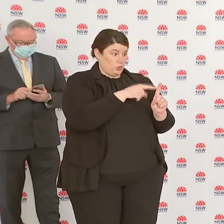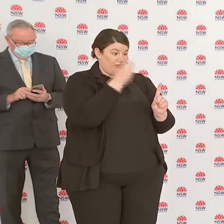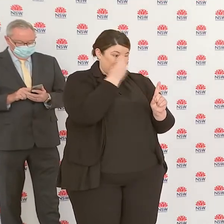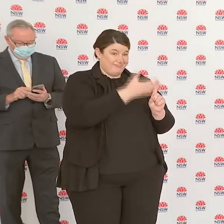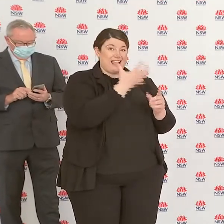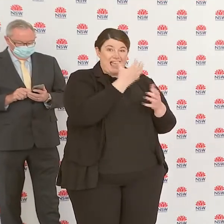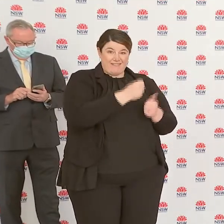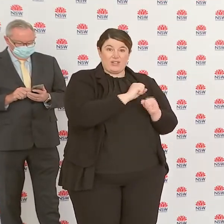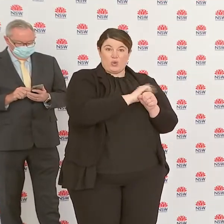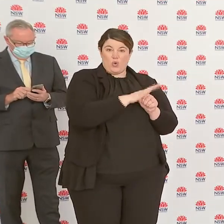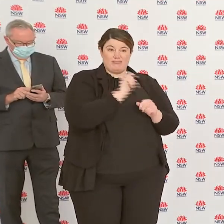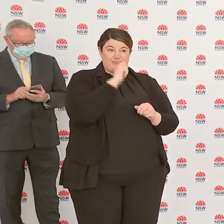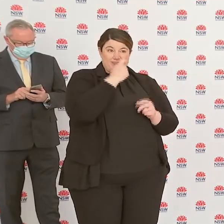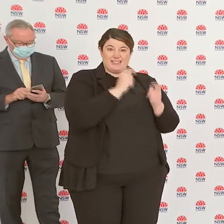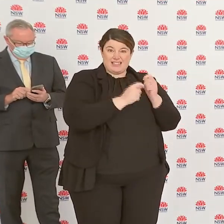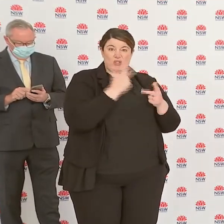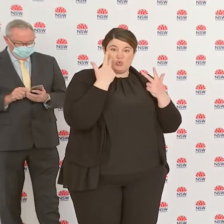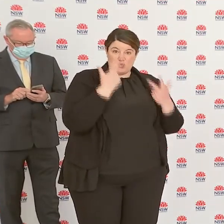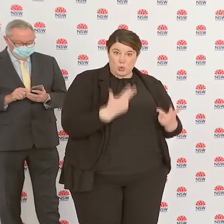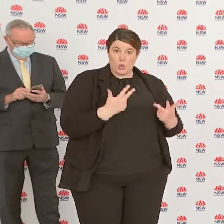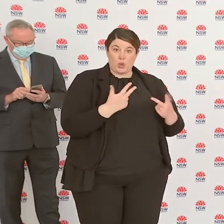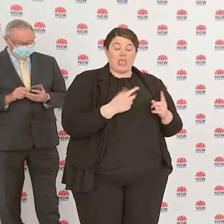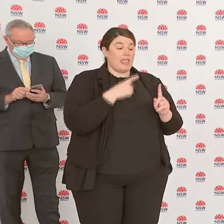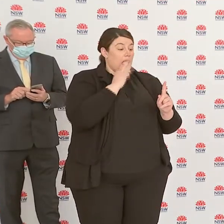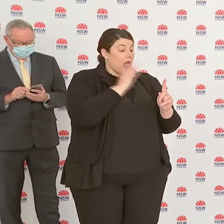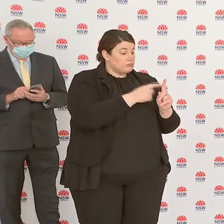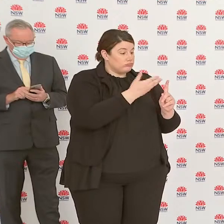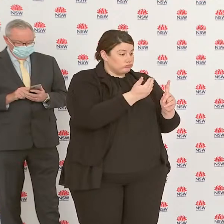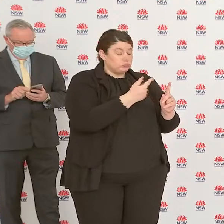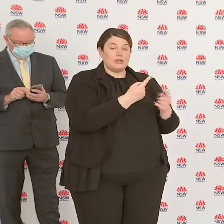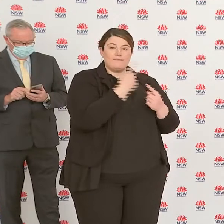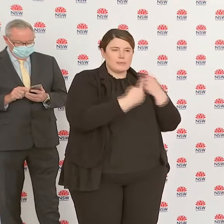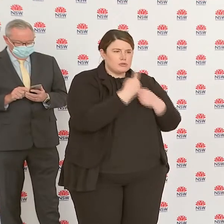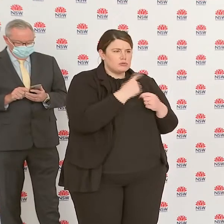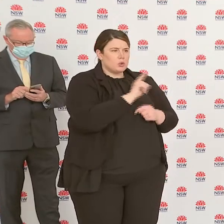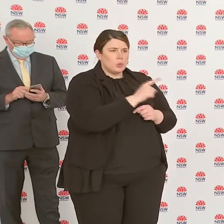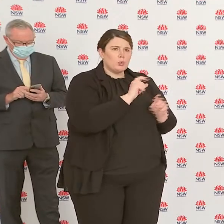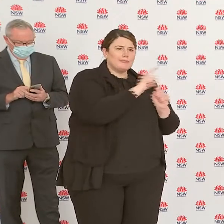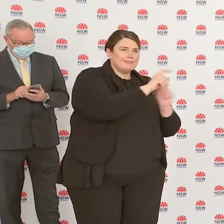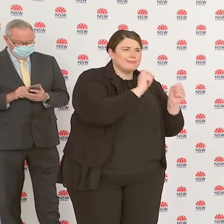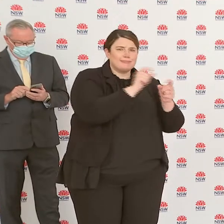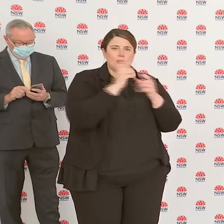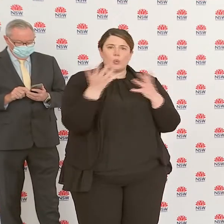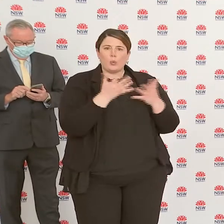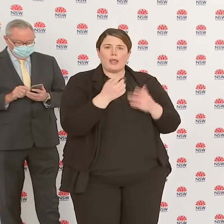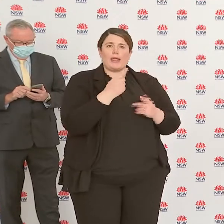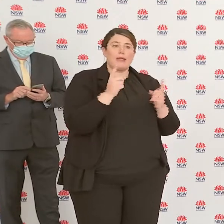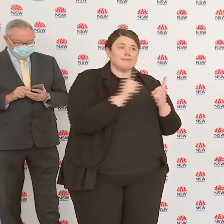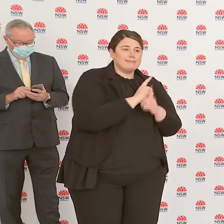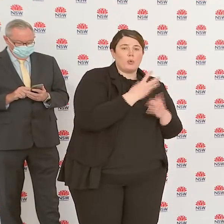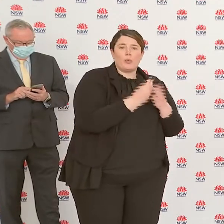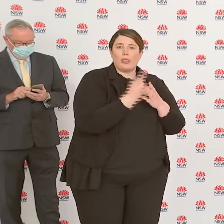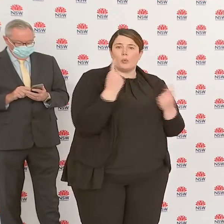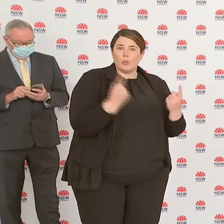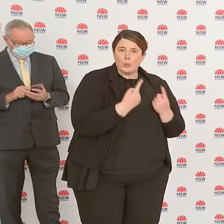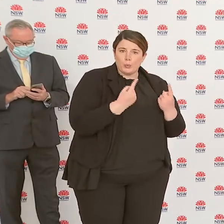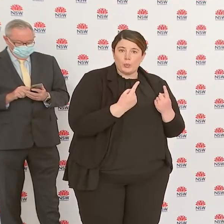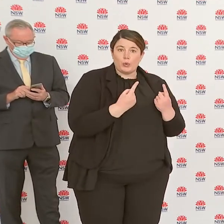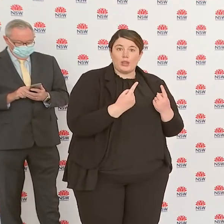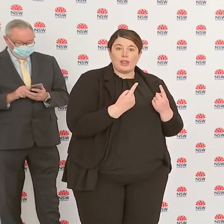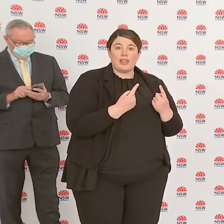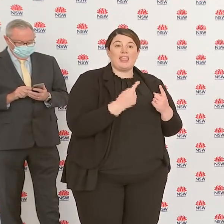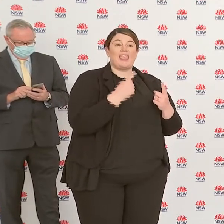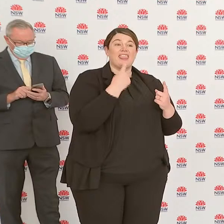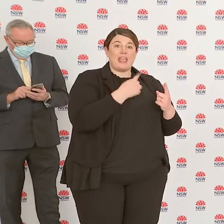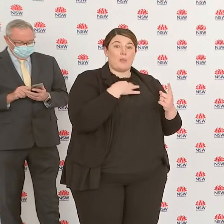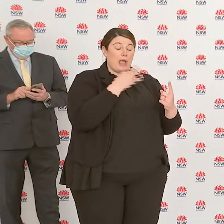cases, and then ask them for the details of their contacts. We are also asking them to